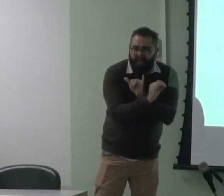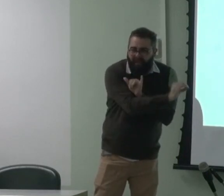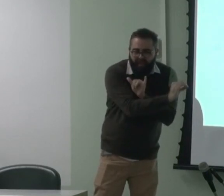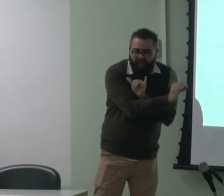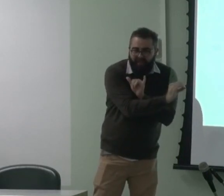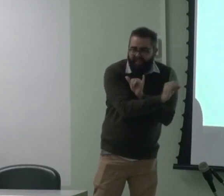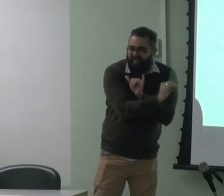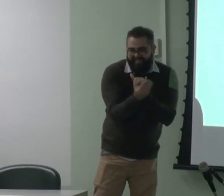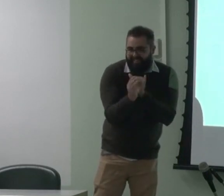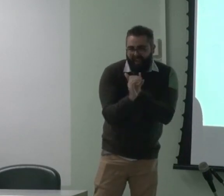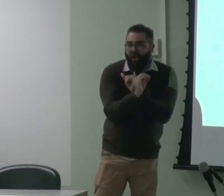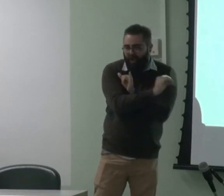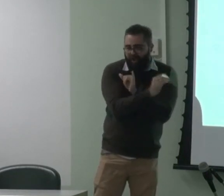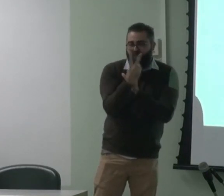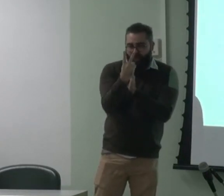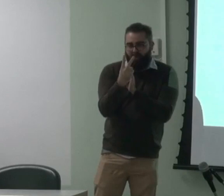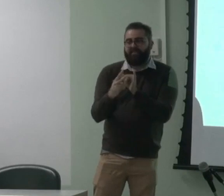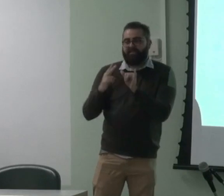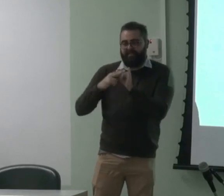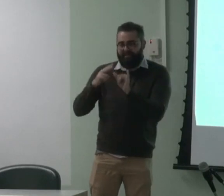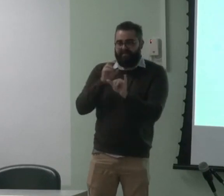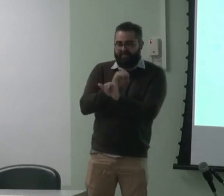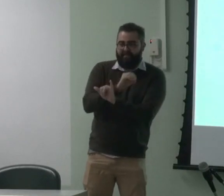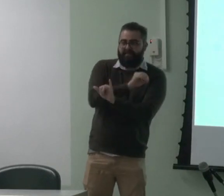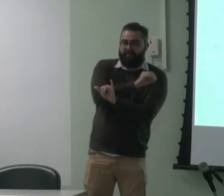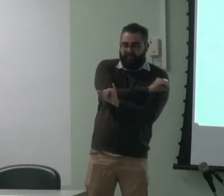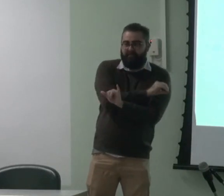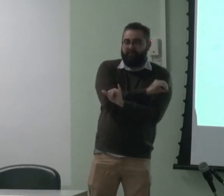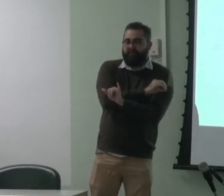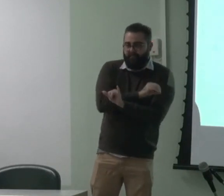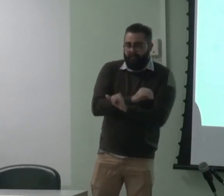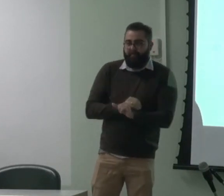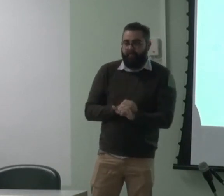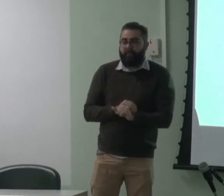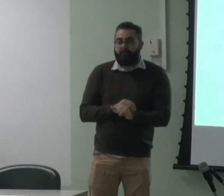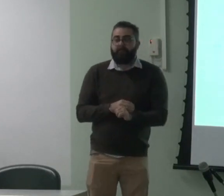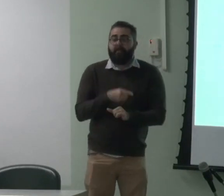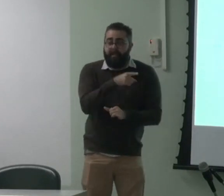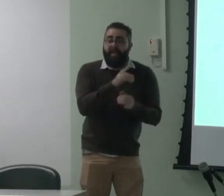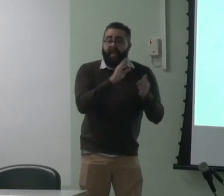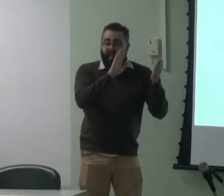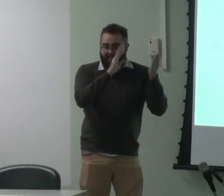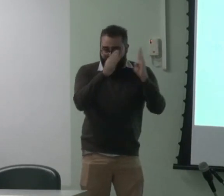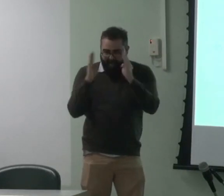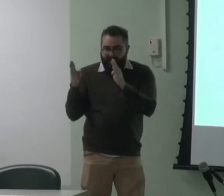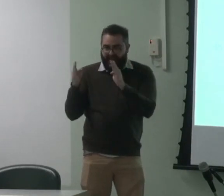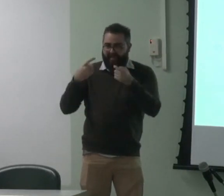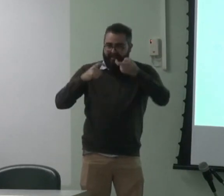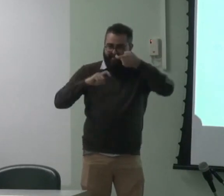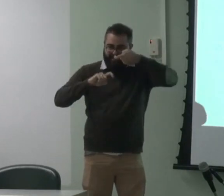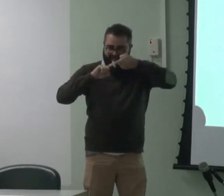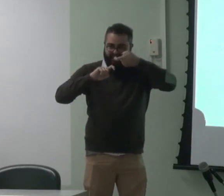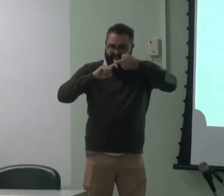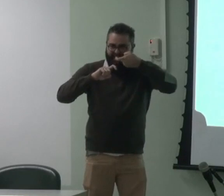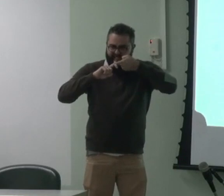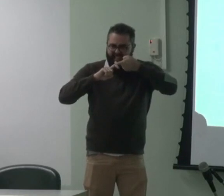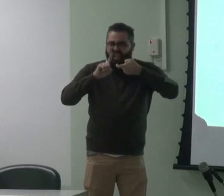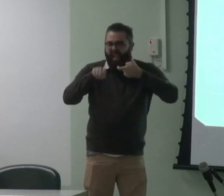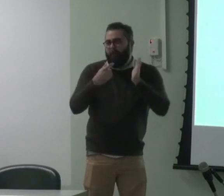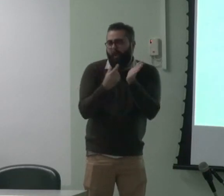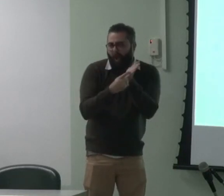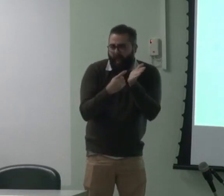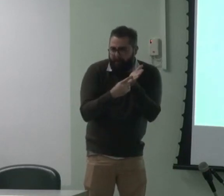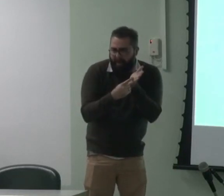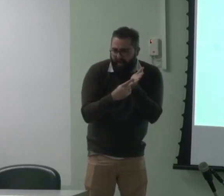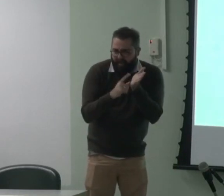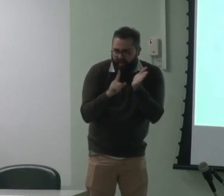library rules out two objects, but it doesn't rule out two indirect